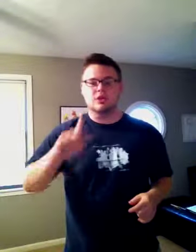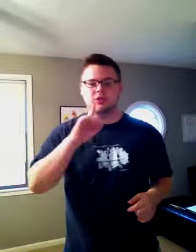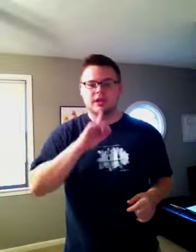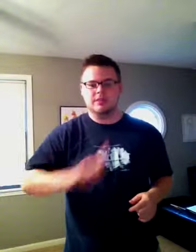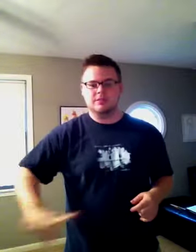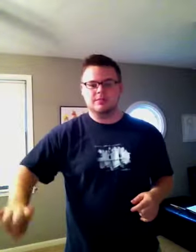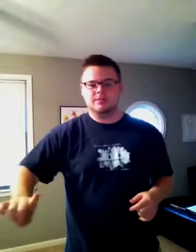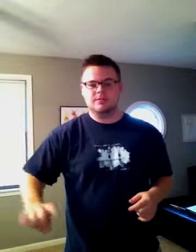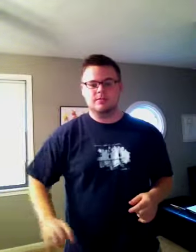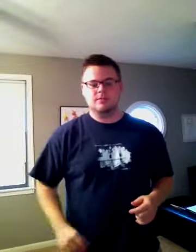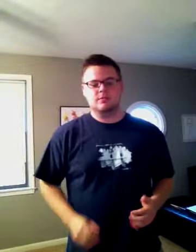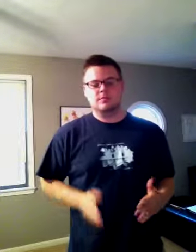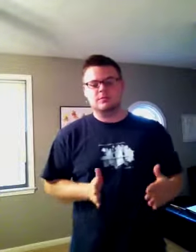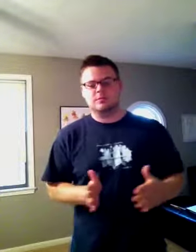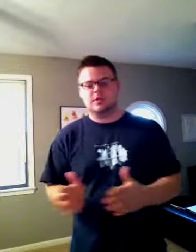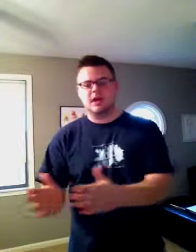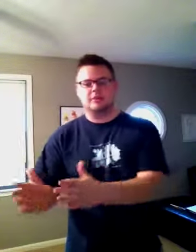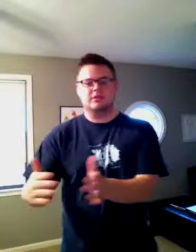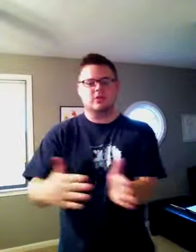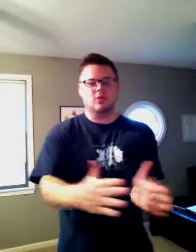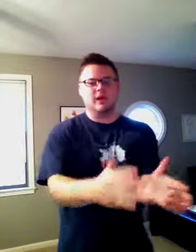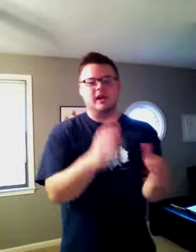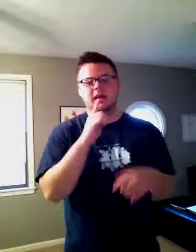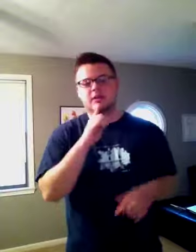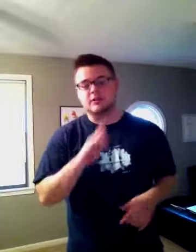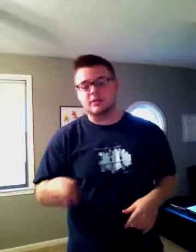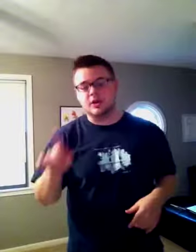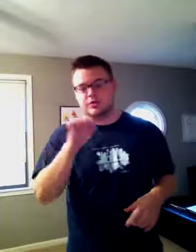lonely. Sometimes the way is lonely.